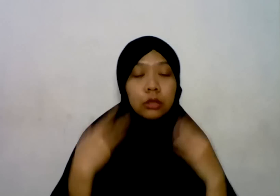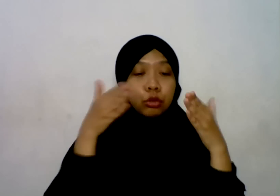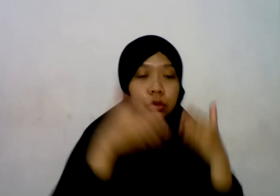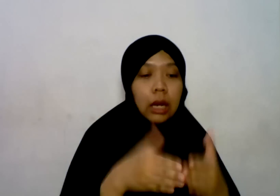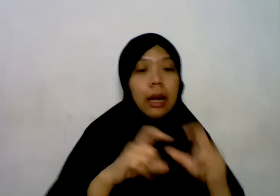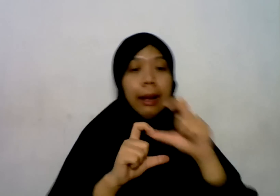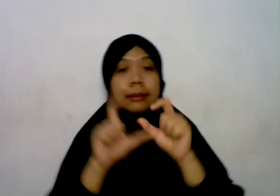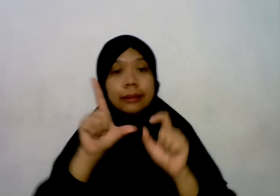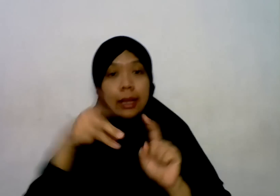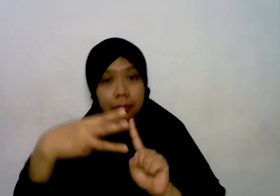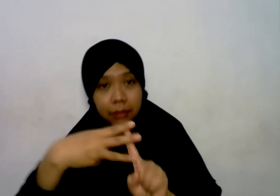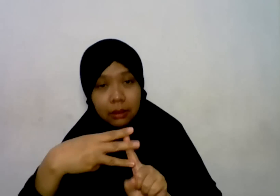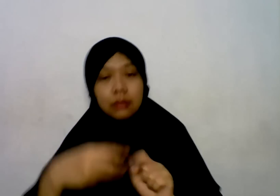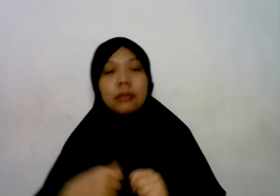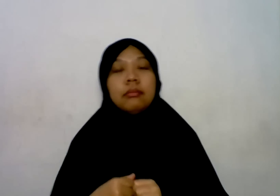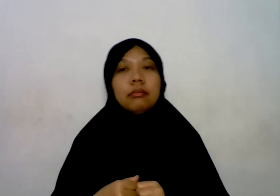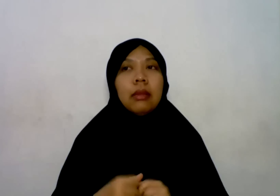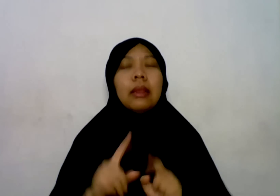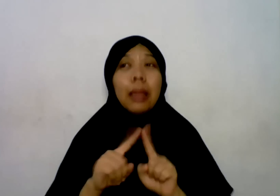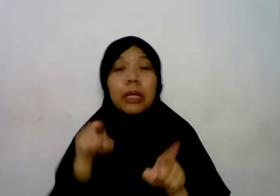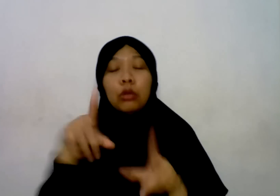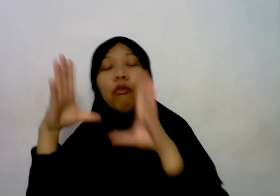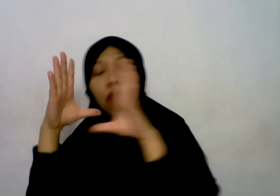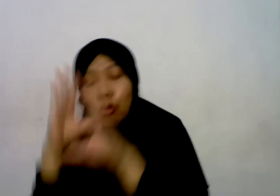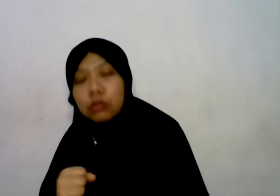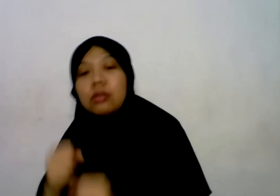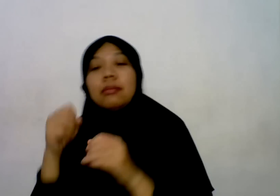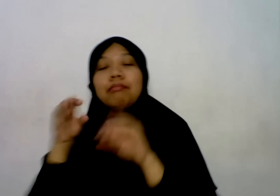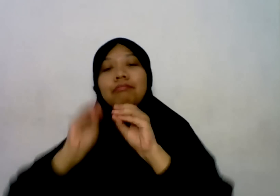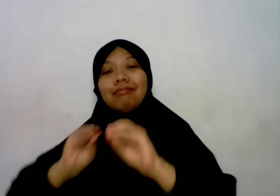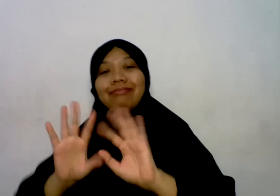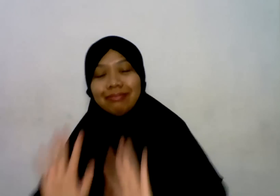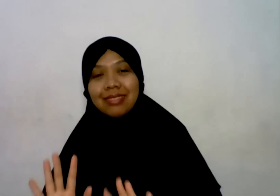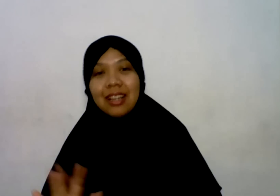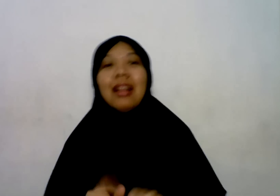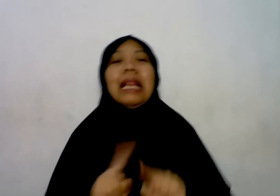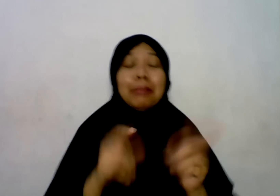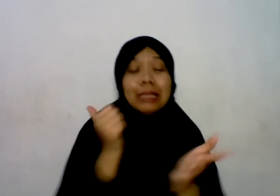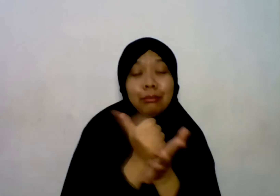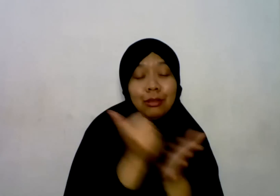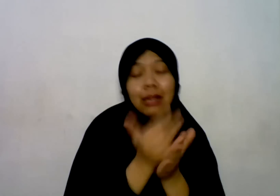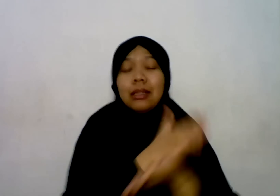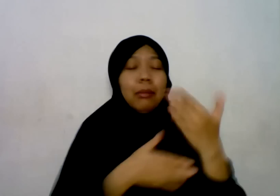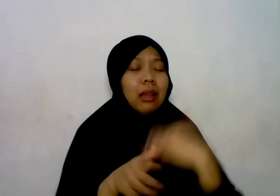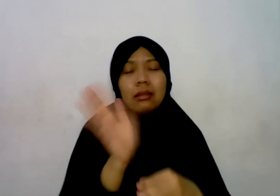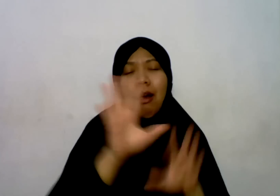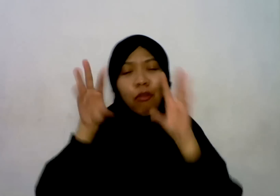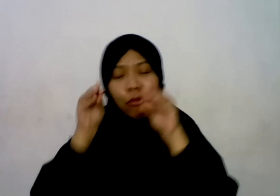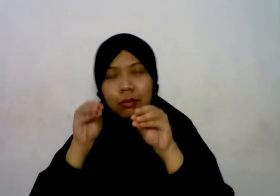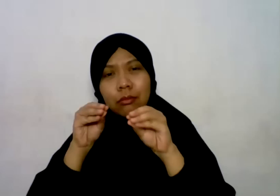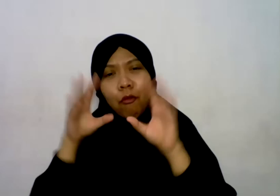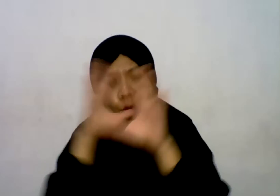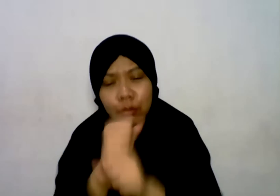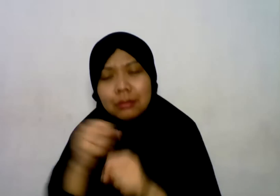covers about education aspects. As we know that disability is not only about education, it's also about many aspects like